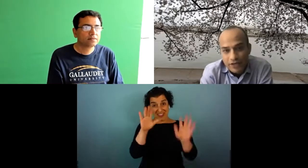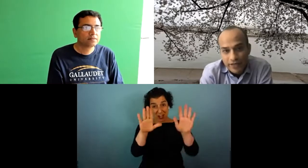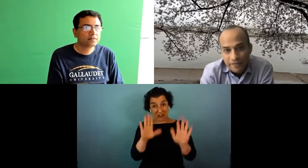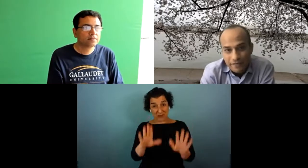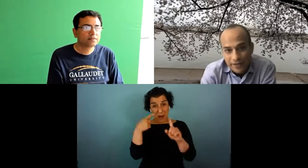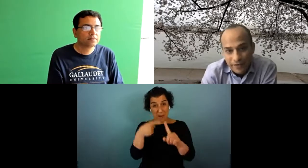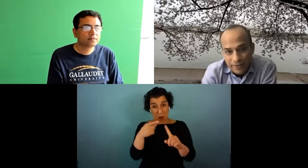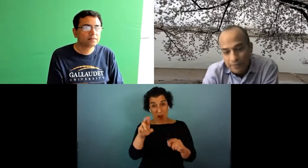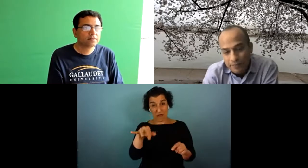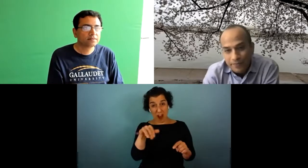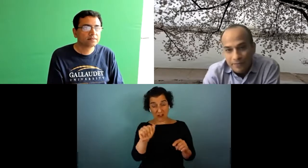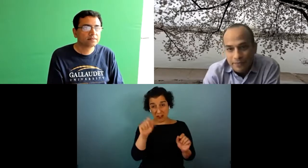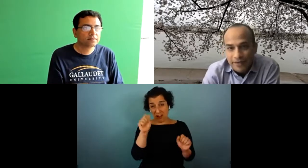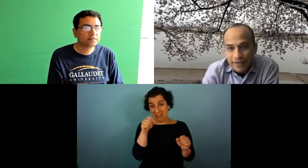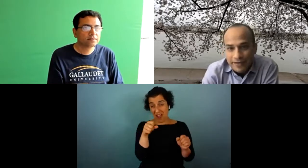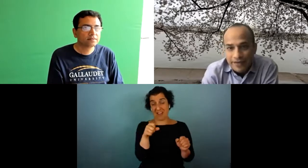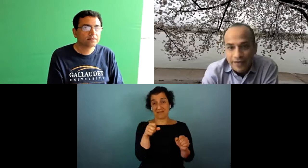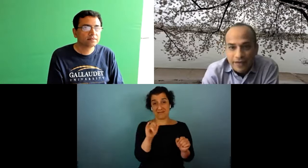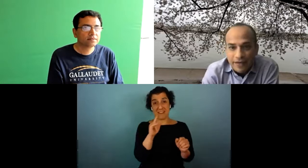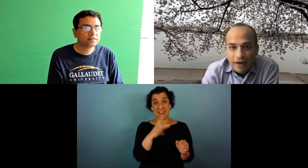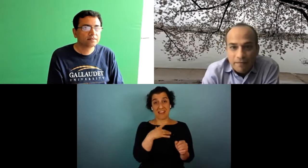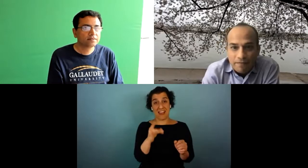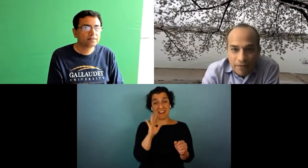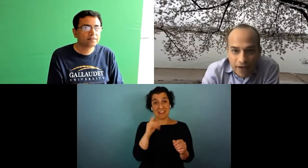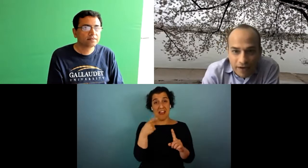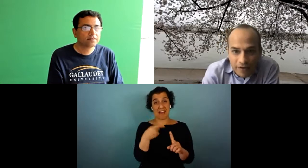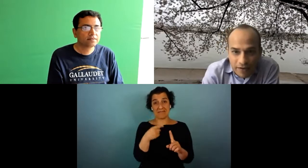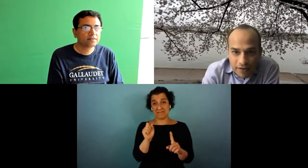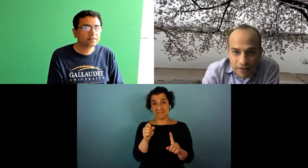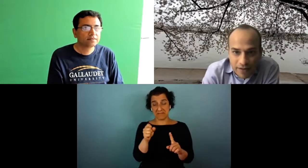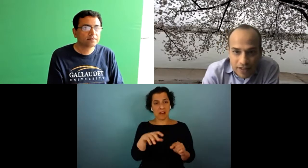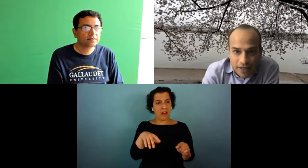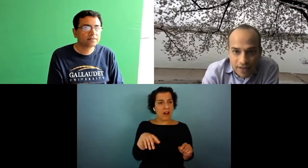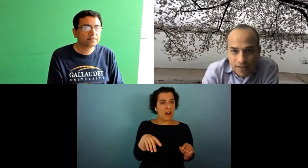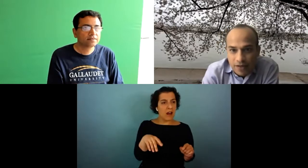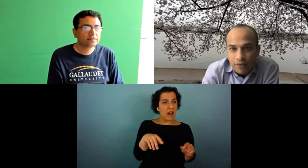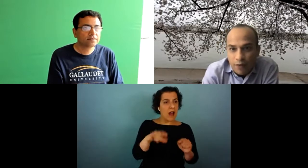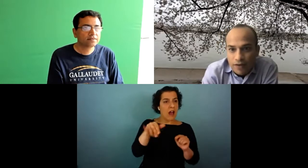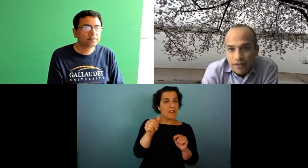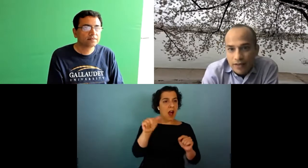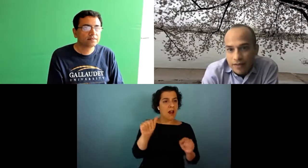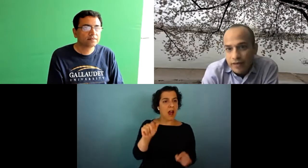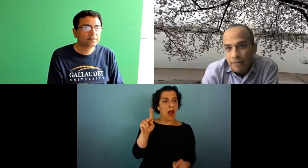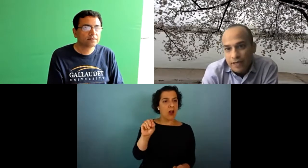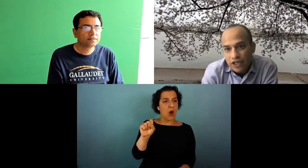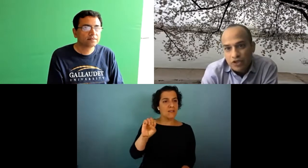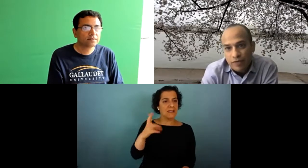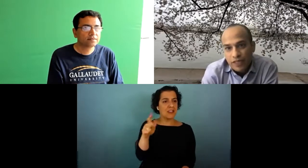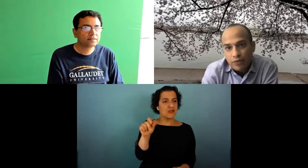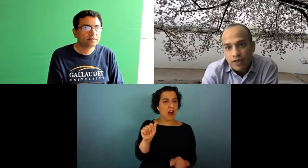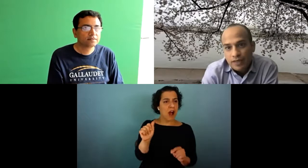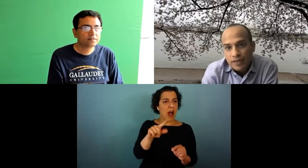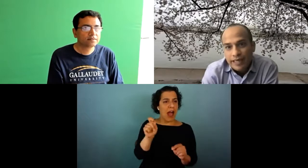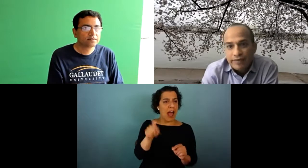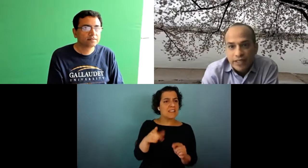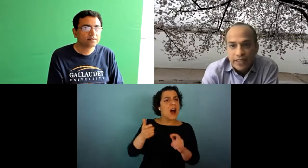rajai i i really like that um yana kosecha asks what are the other application domains